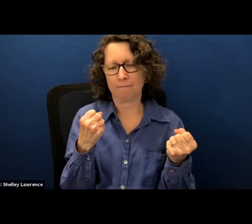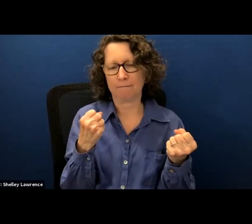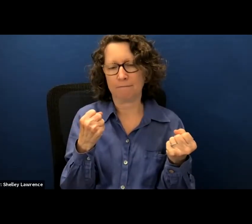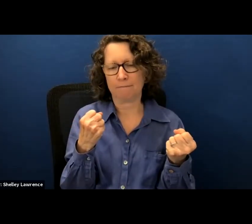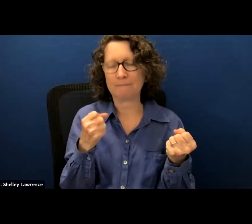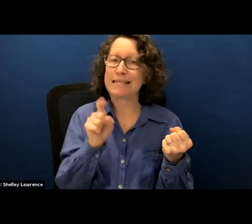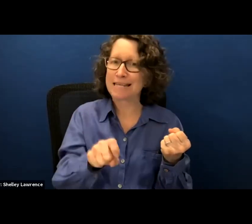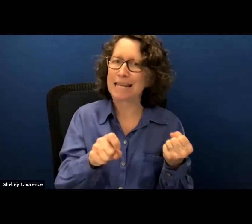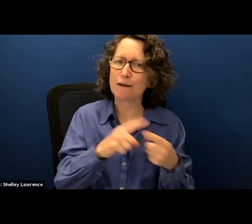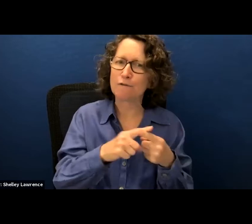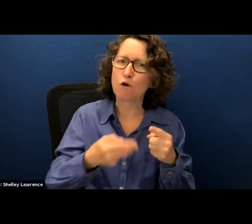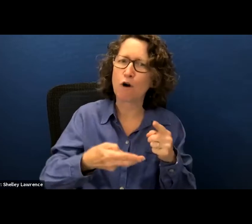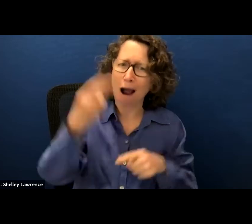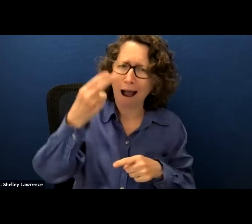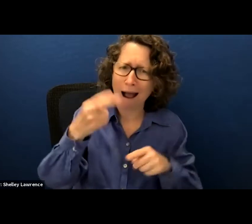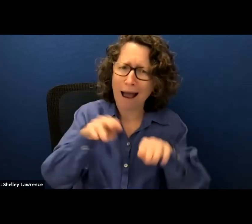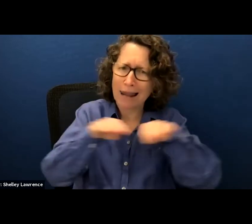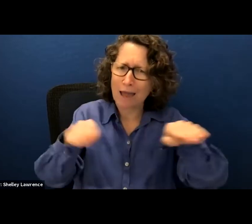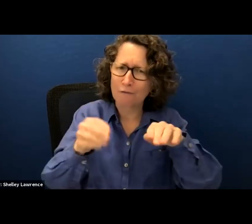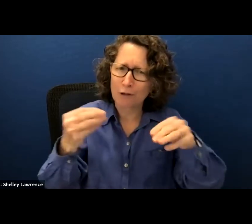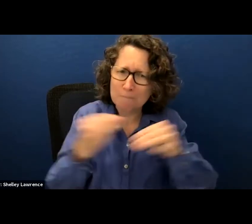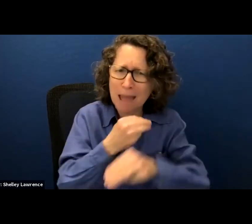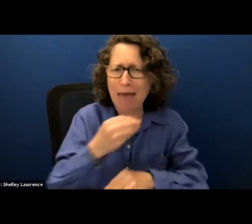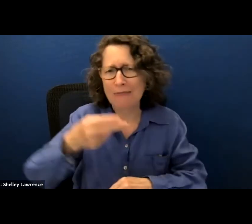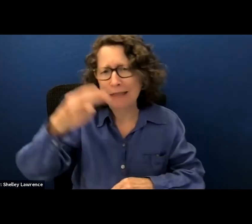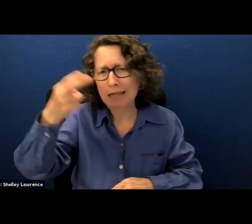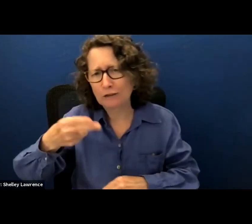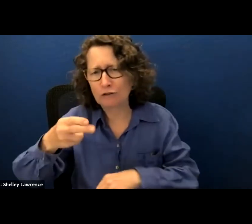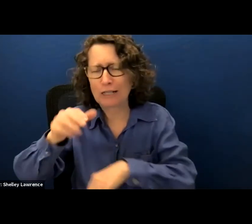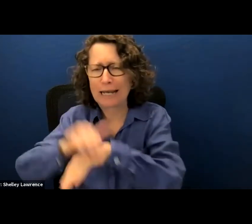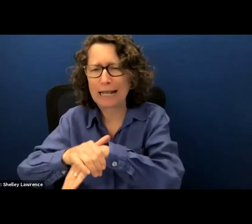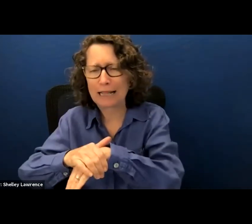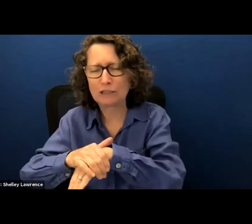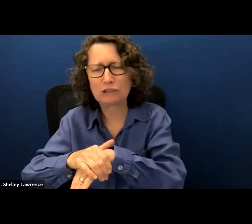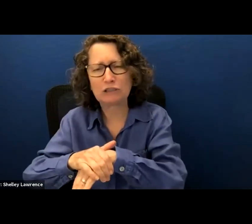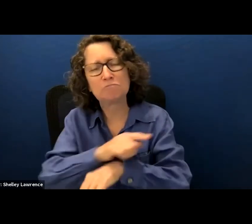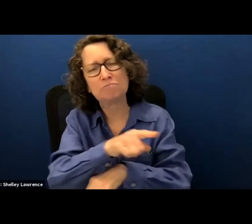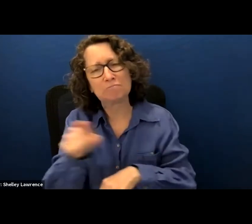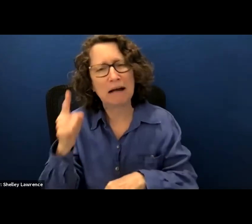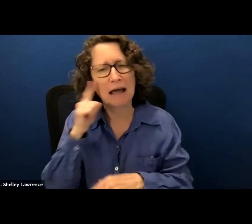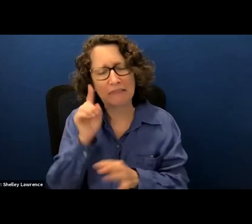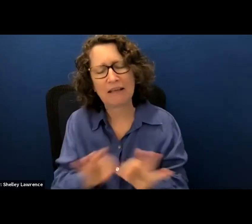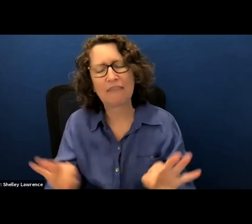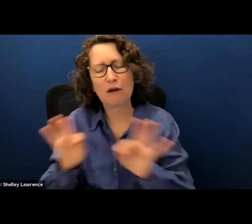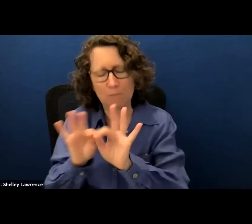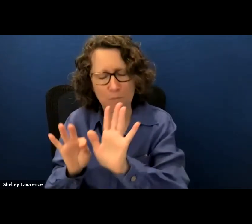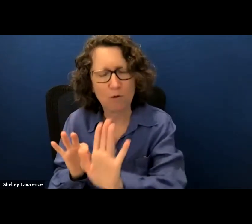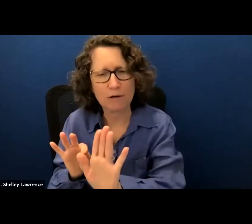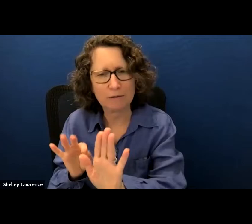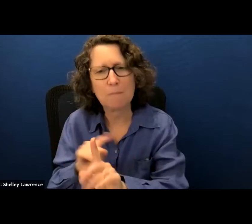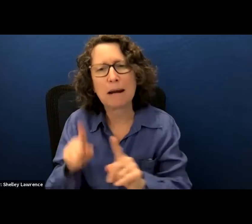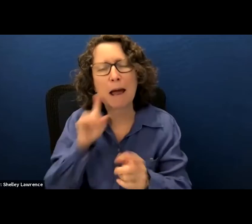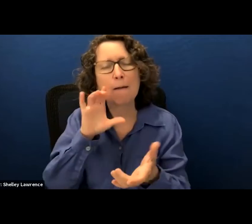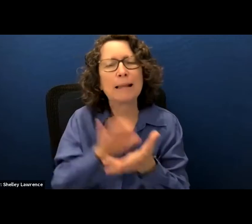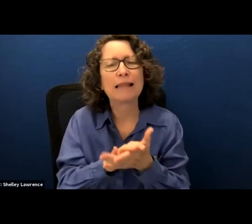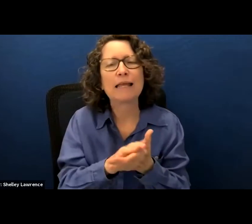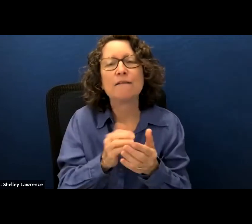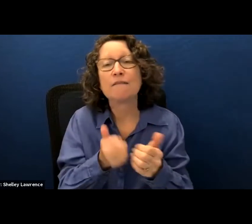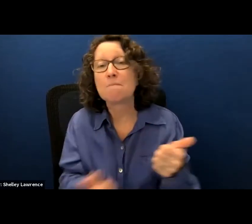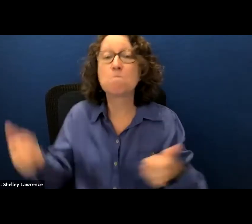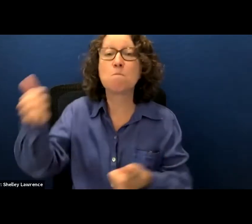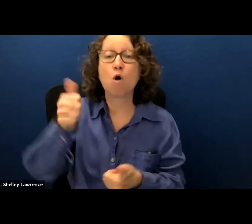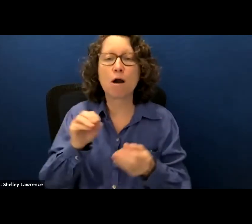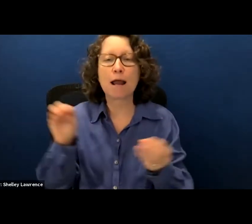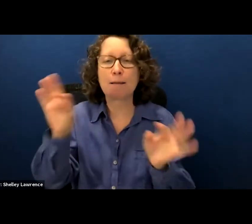The need for higher level math and history and English, I believe, are all very important, but I believe it is more important